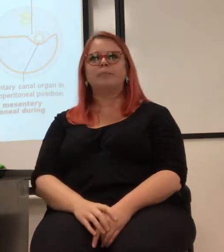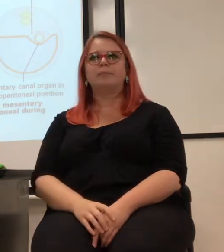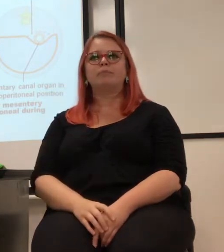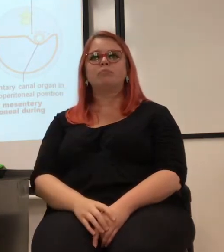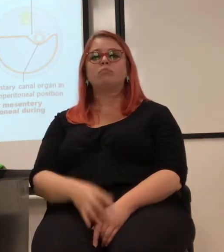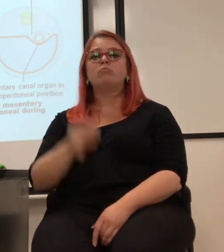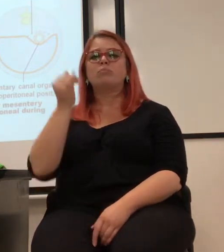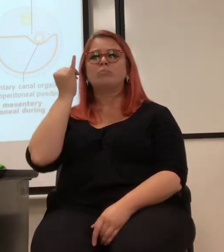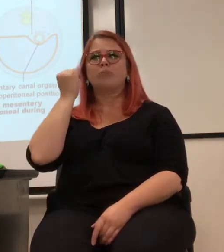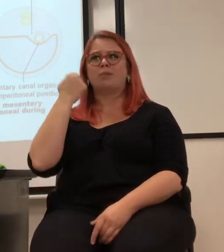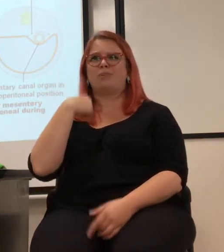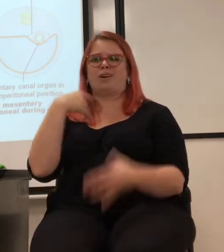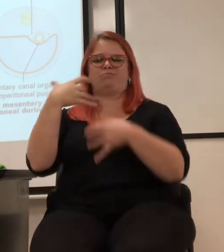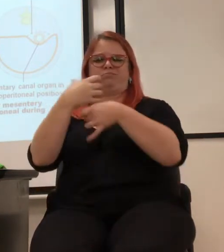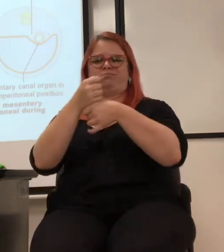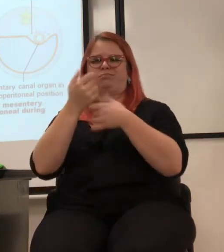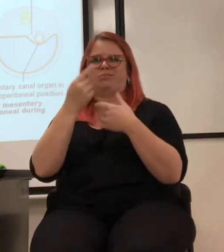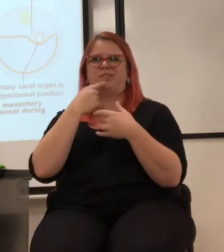If you're behind,